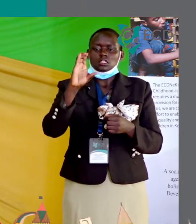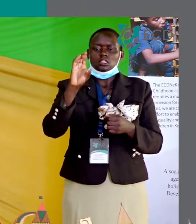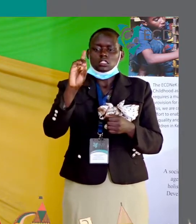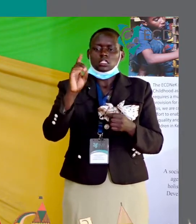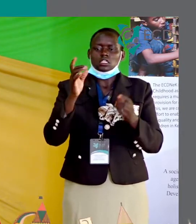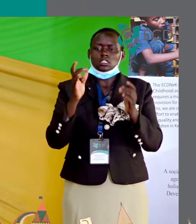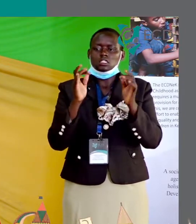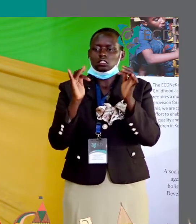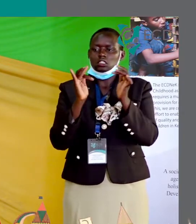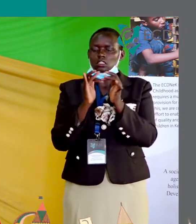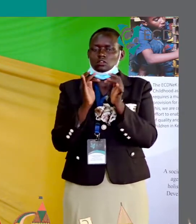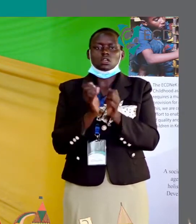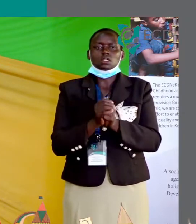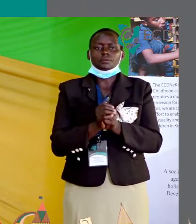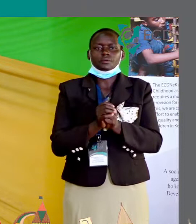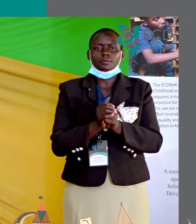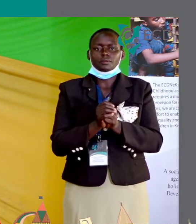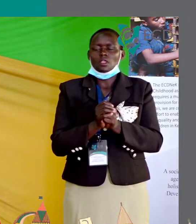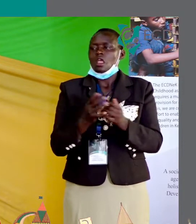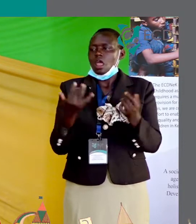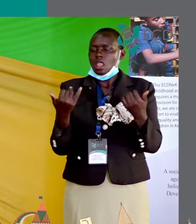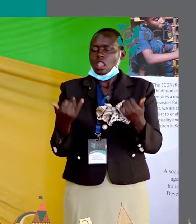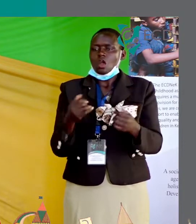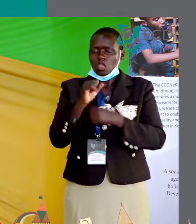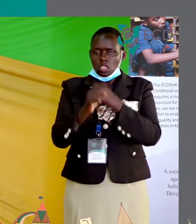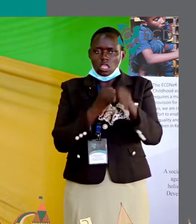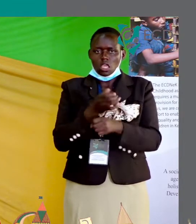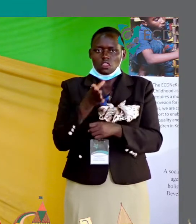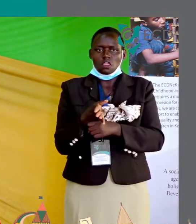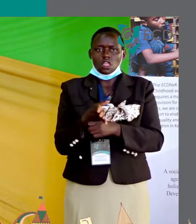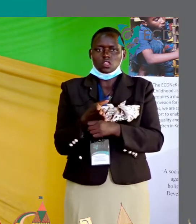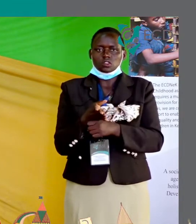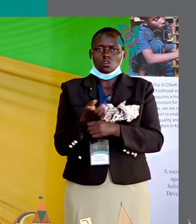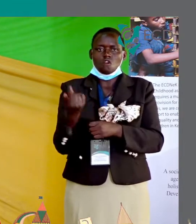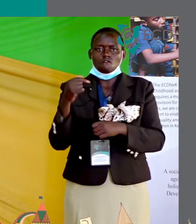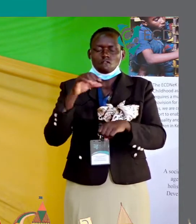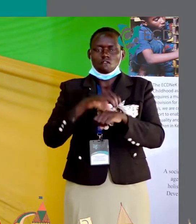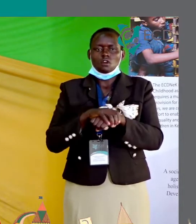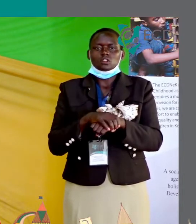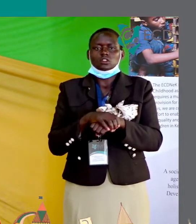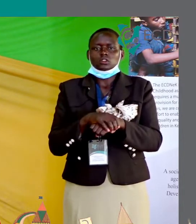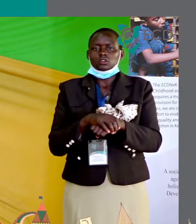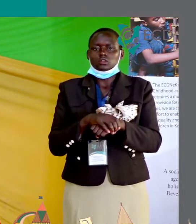Then this year alone, we have procured, roll the slide,